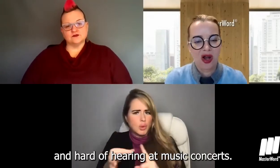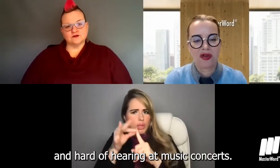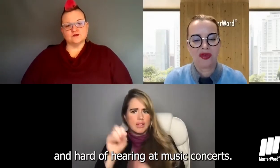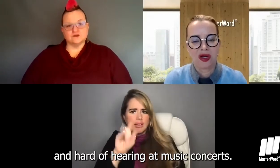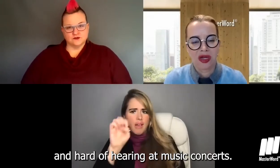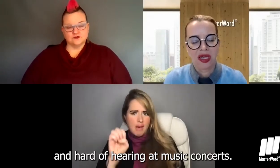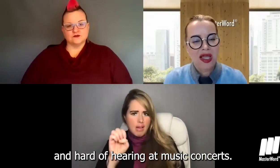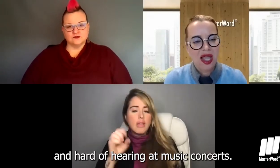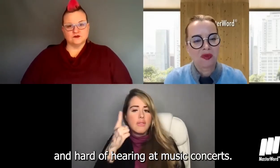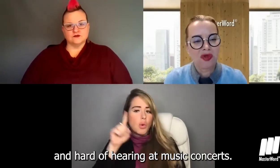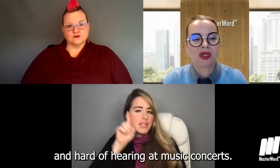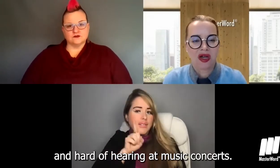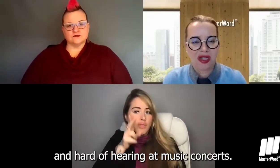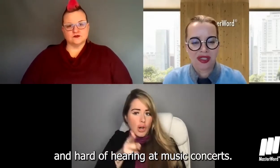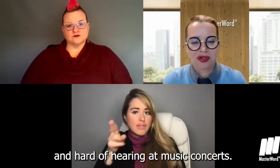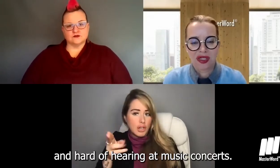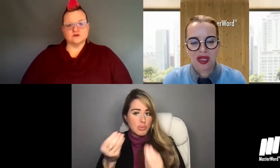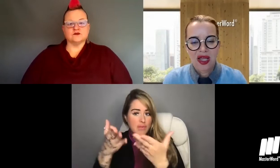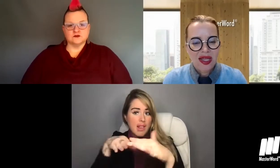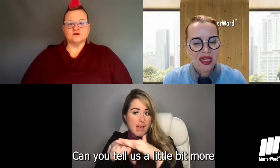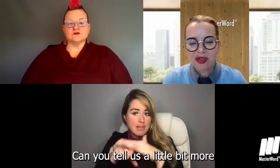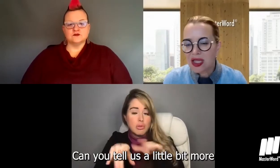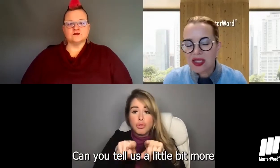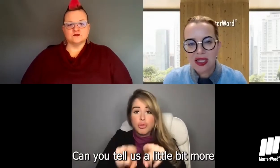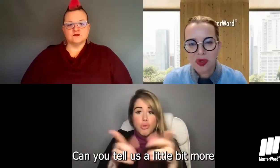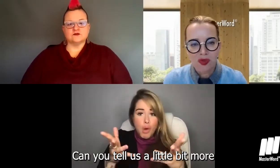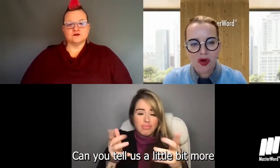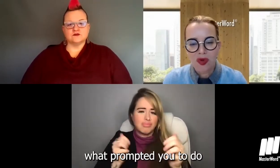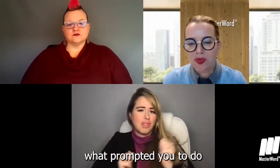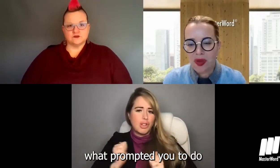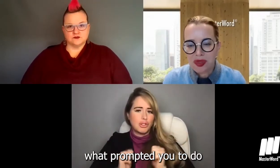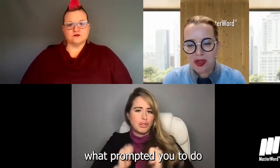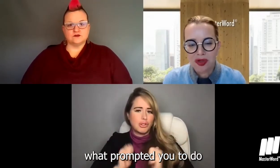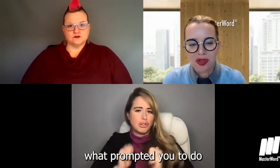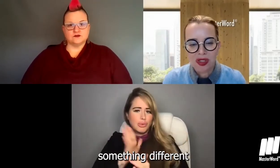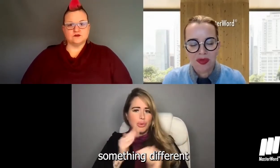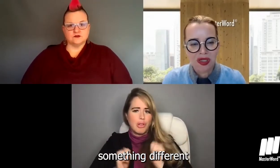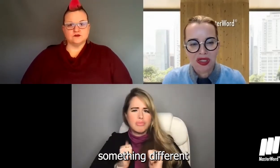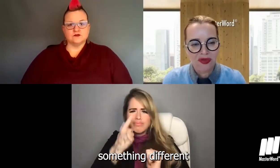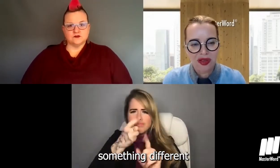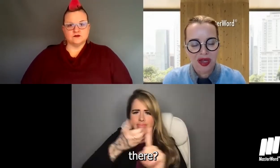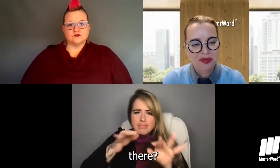Hard of Hearing at music concerts. Can you tell us a little bit more what prompted you to do something different there?